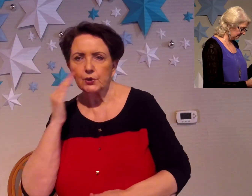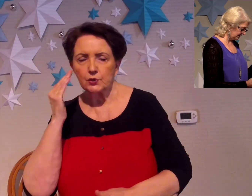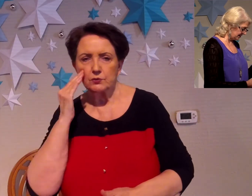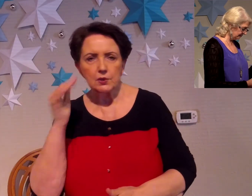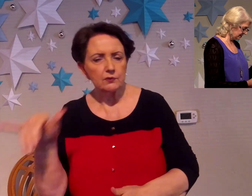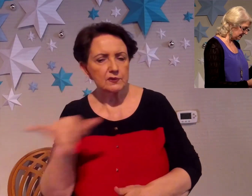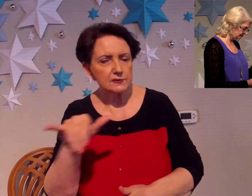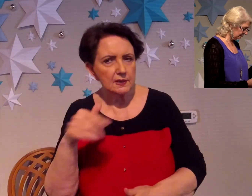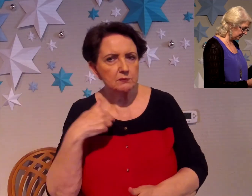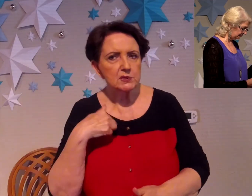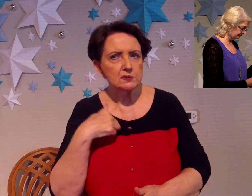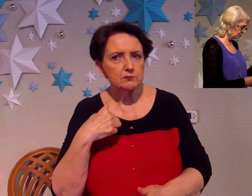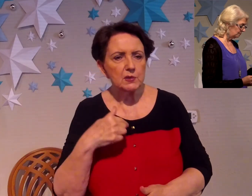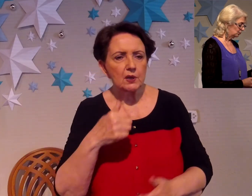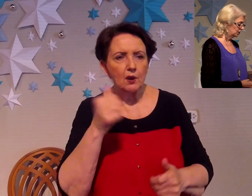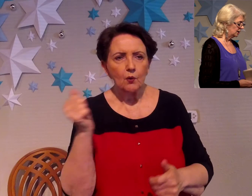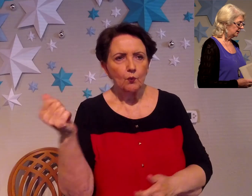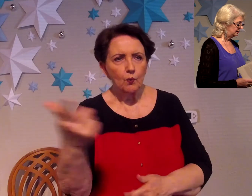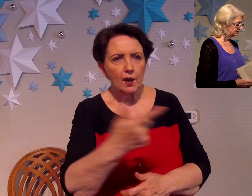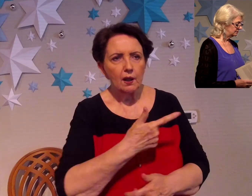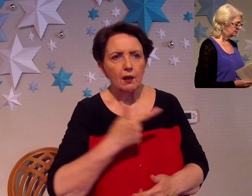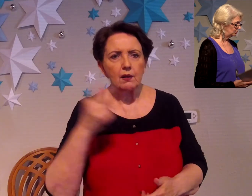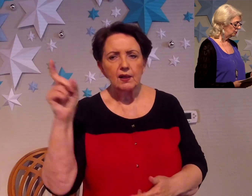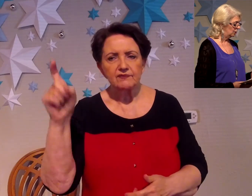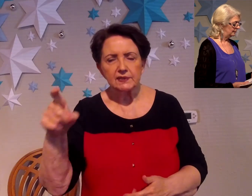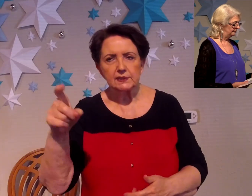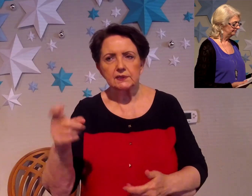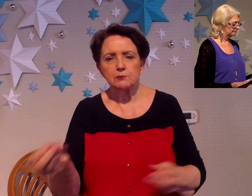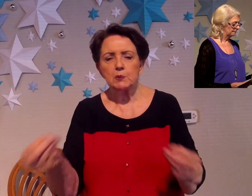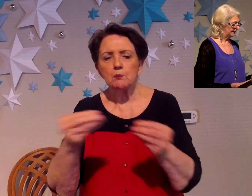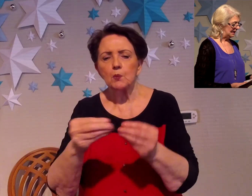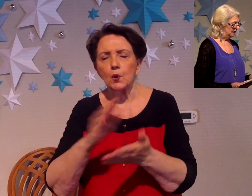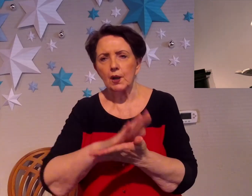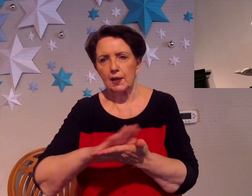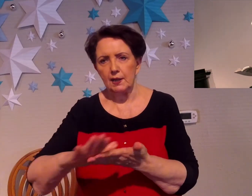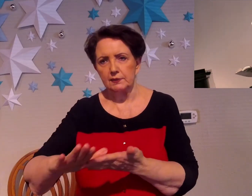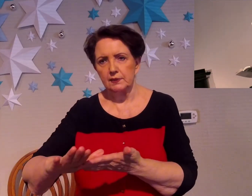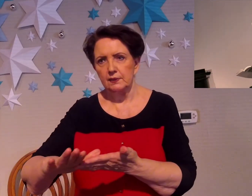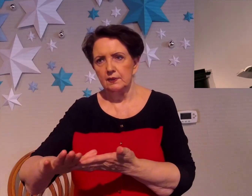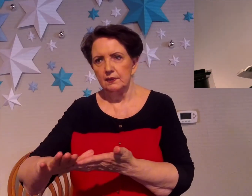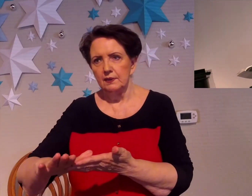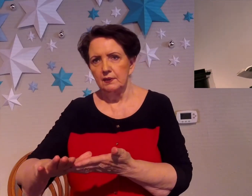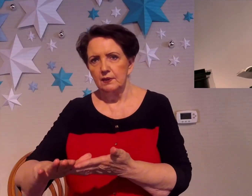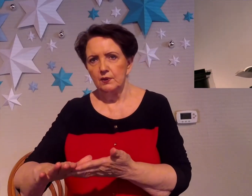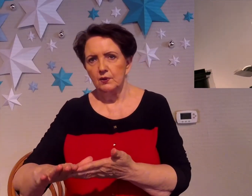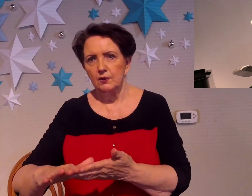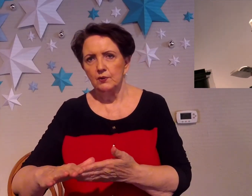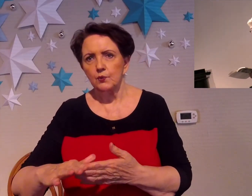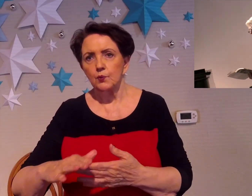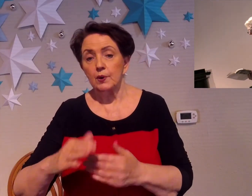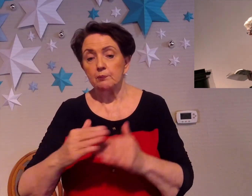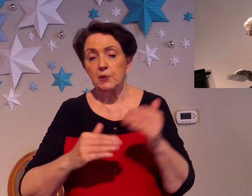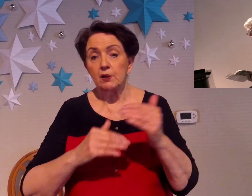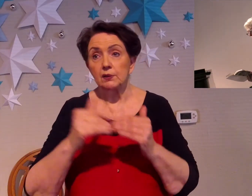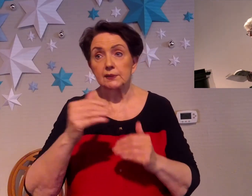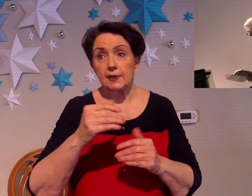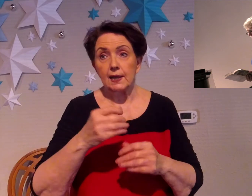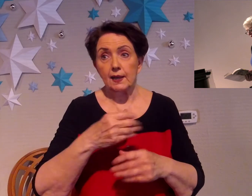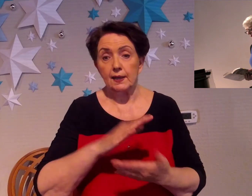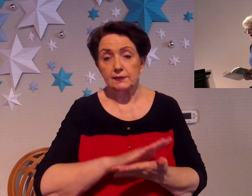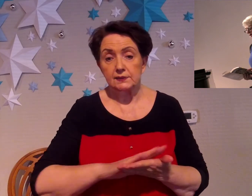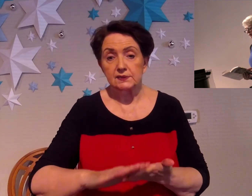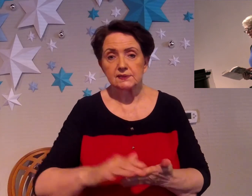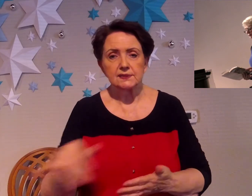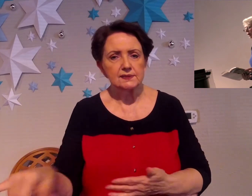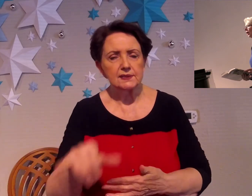last one of us, have need for being far more kind than we are. We cultivate kindness just as we cultivate a sense of beauty